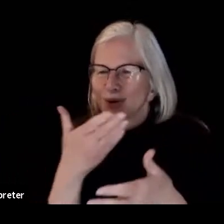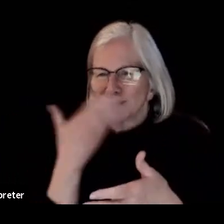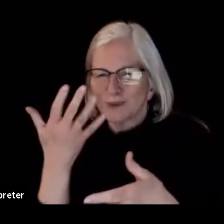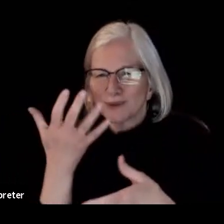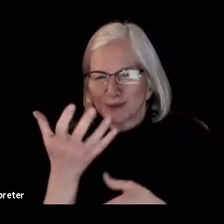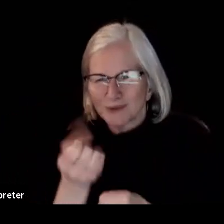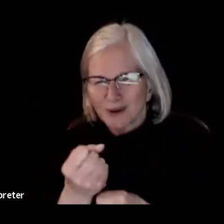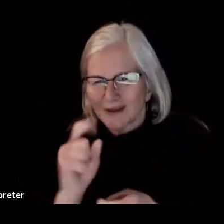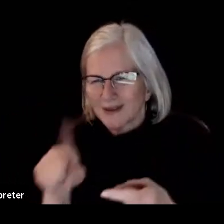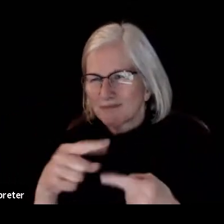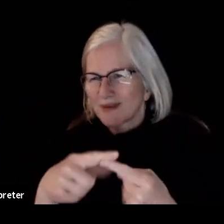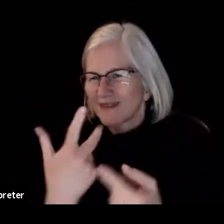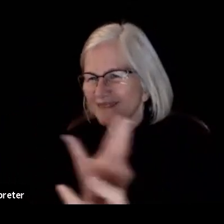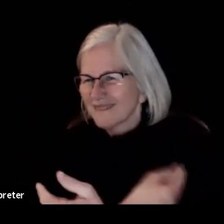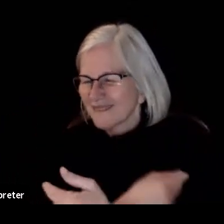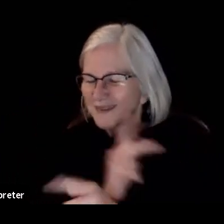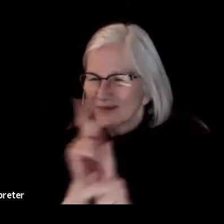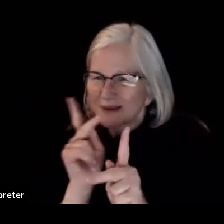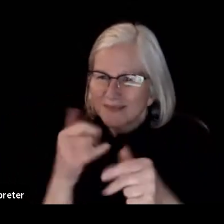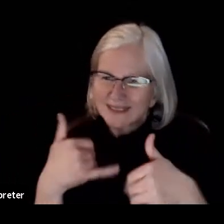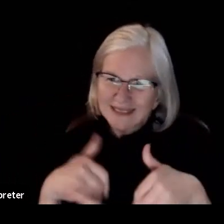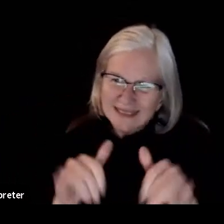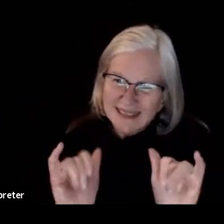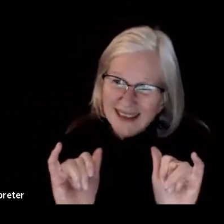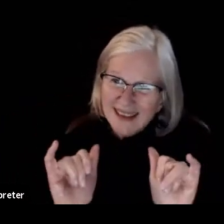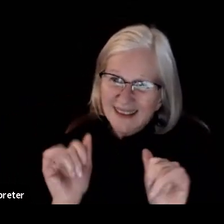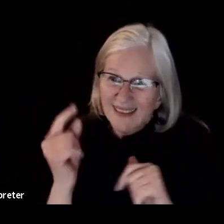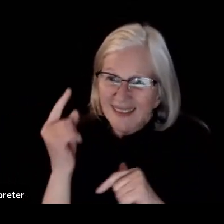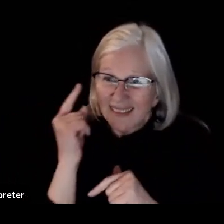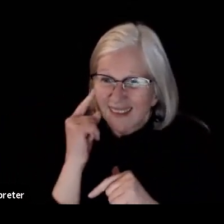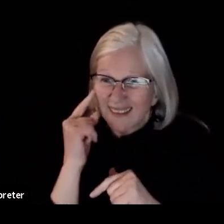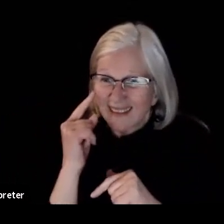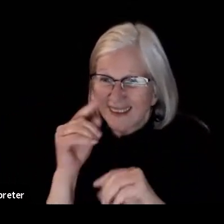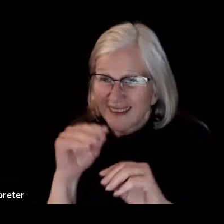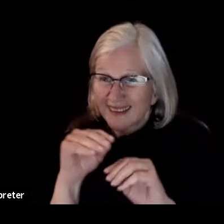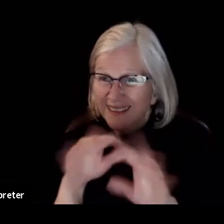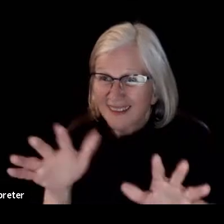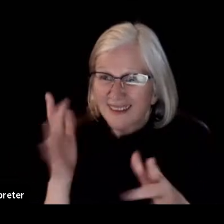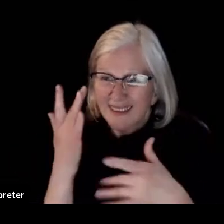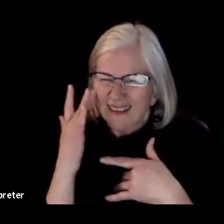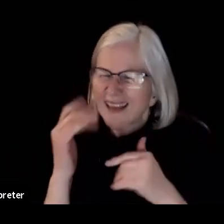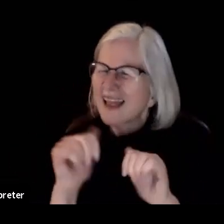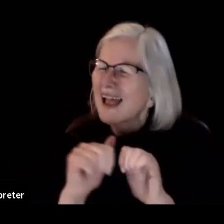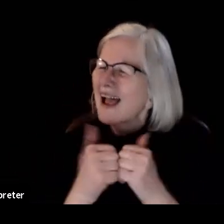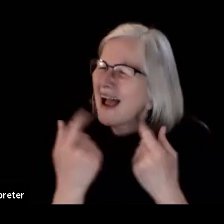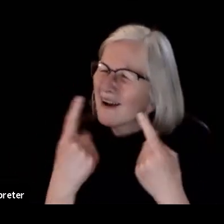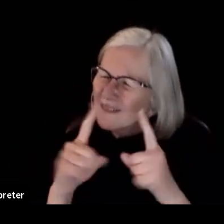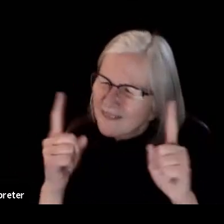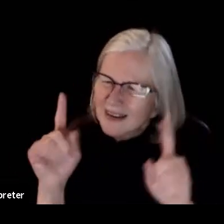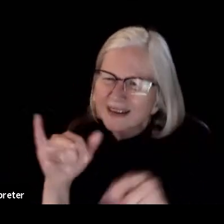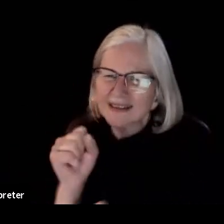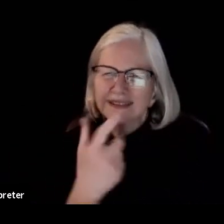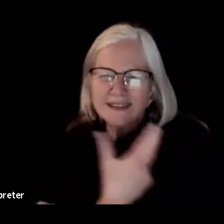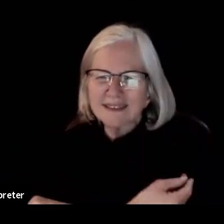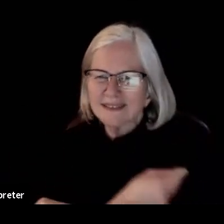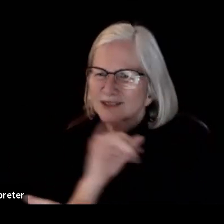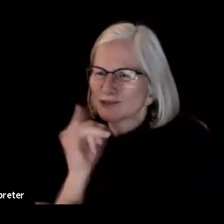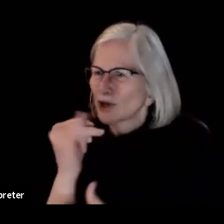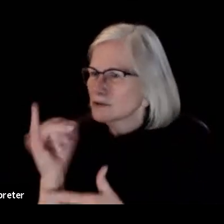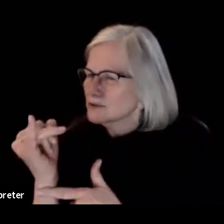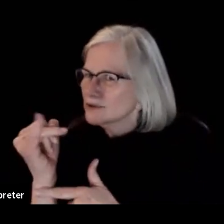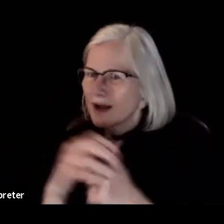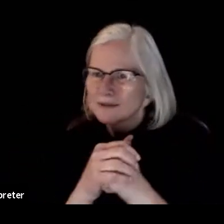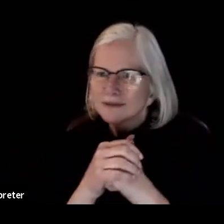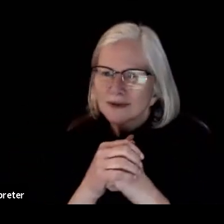the pandemic is serious. As far as the Johnson & Johnson vaccine, how effective is that? And then as far as vaccines as a whole, have we heard of any